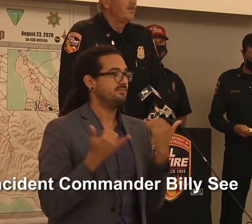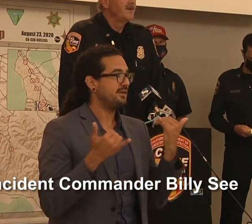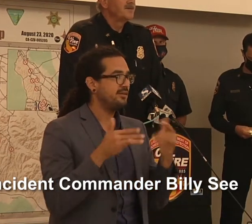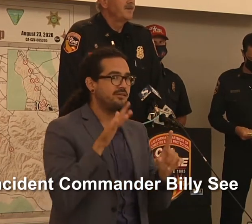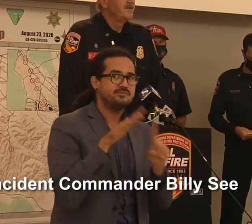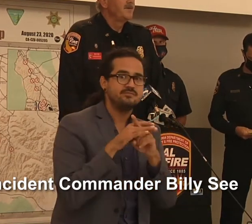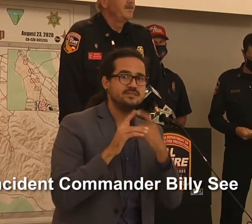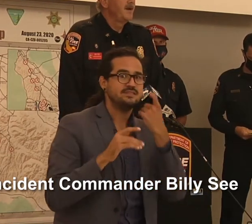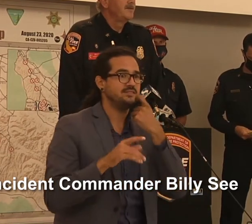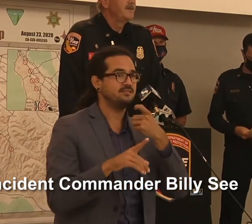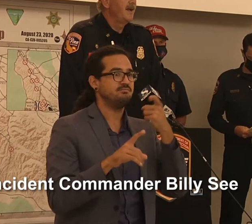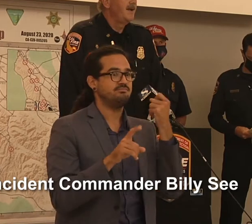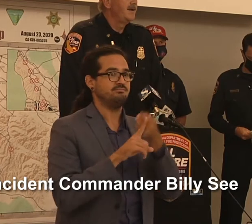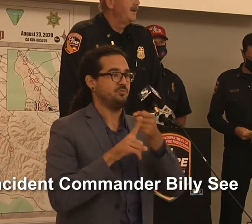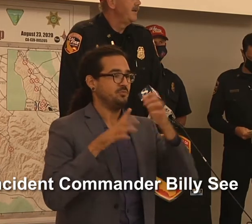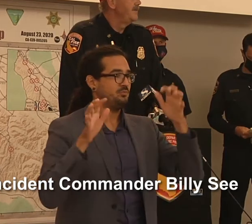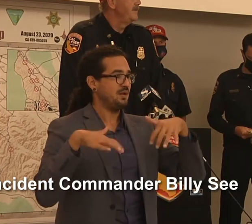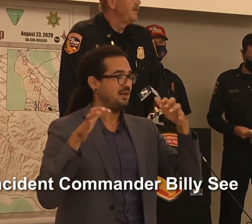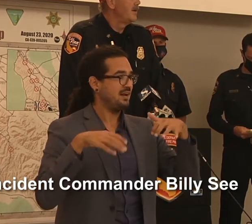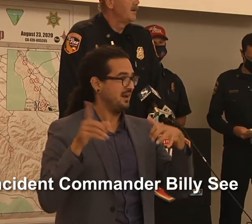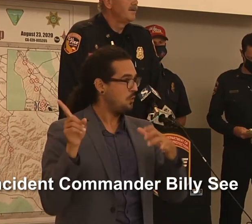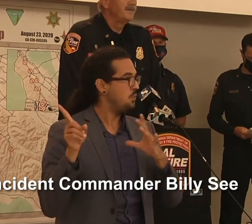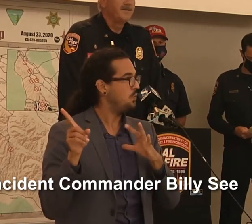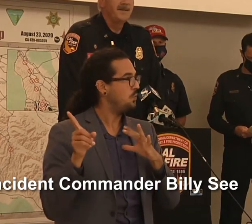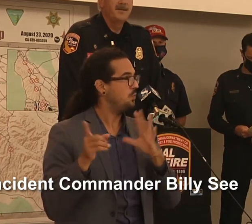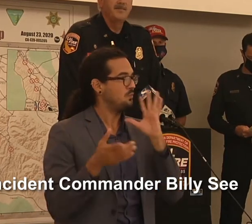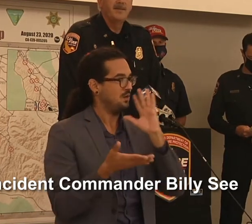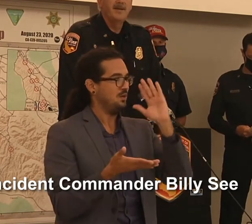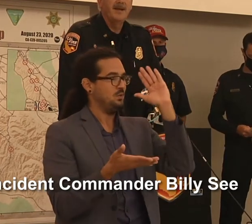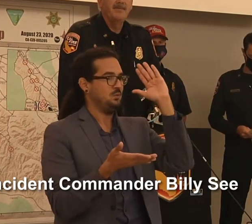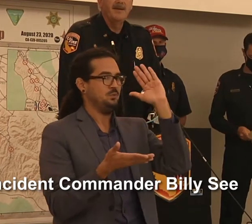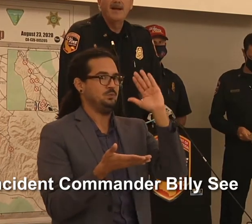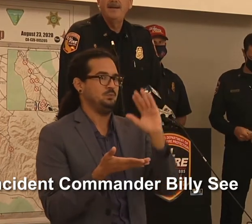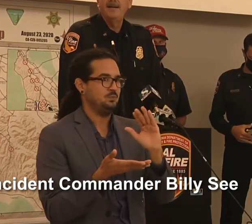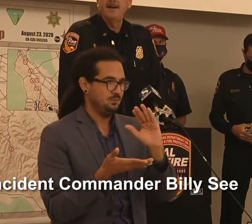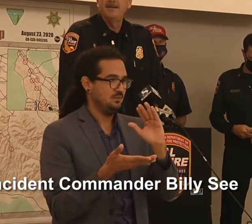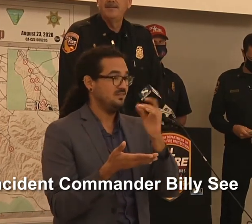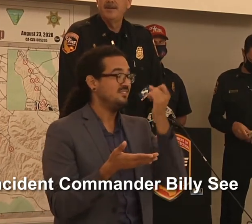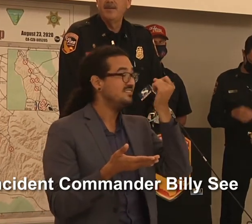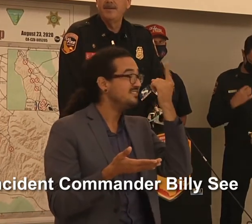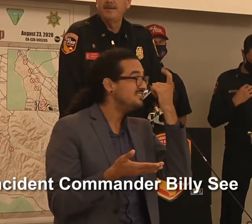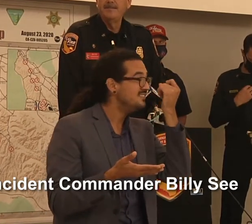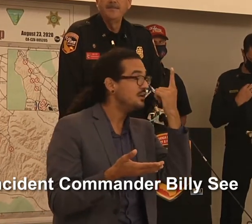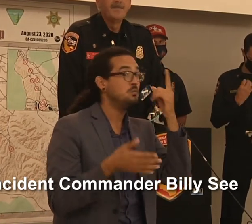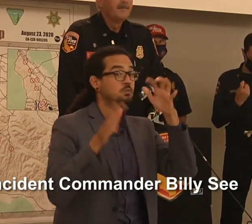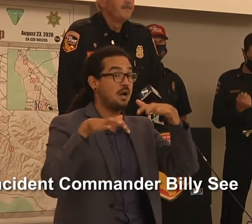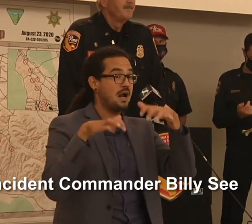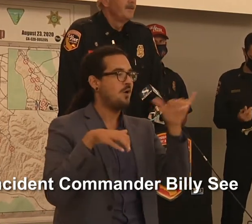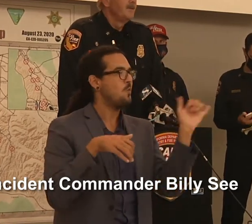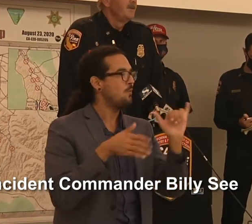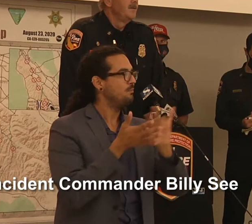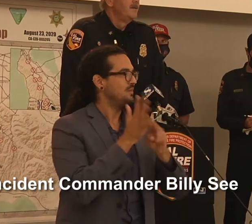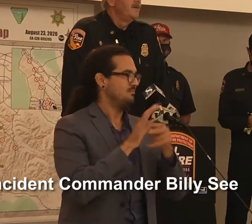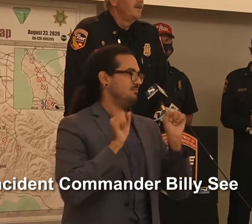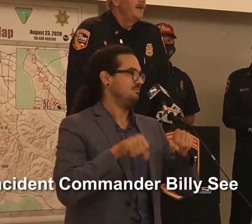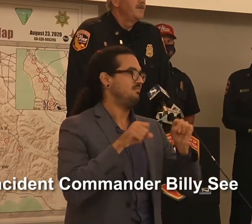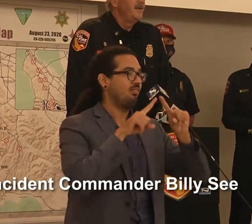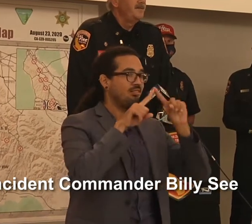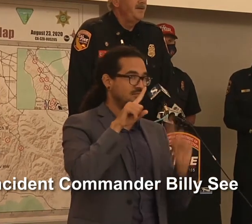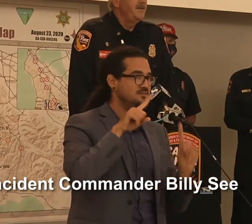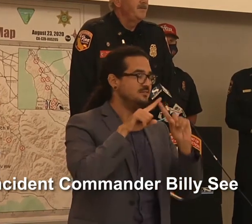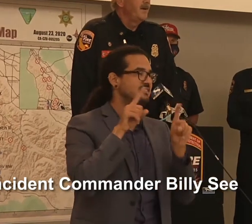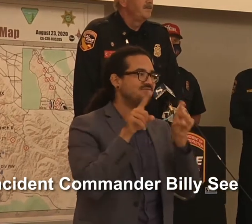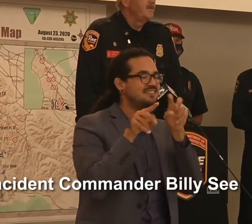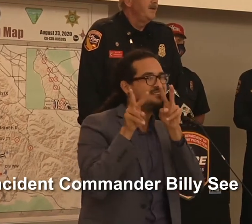But we'll watch closely throughout the night and into tomorrow to see if we have any lightning activity with it. As